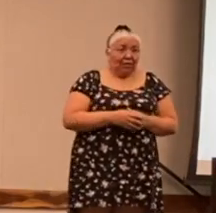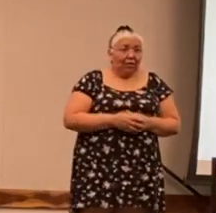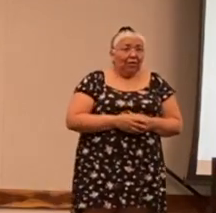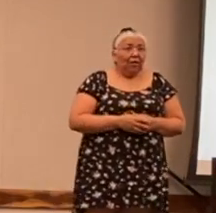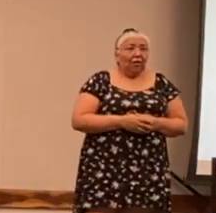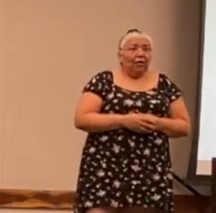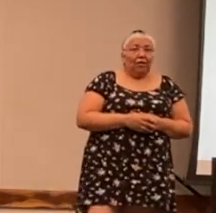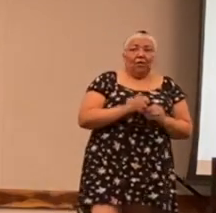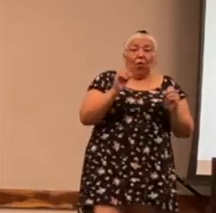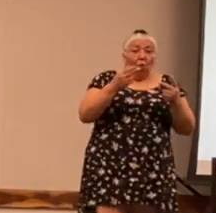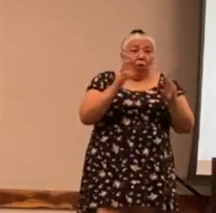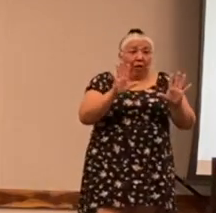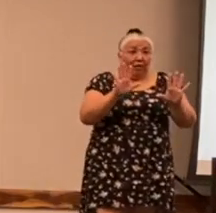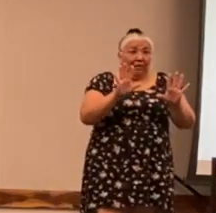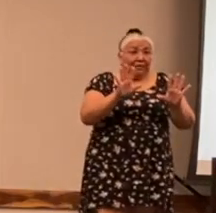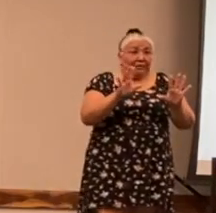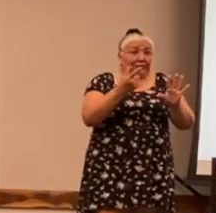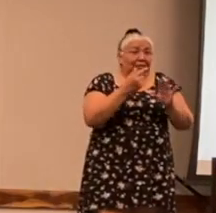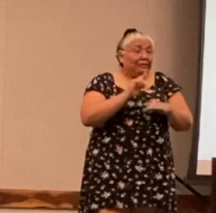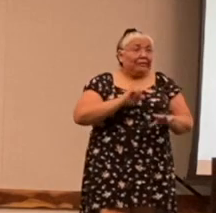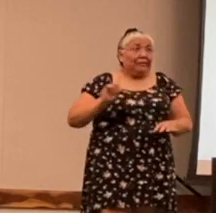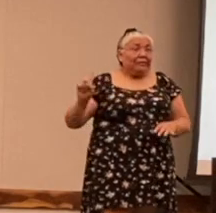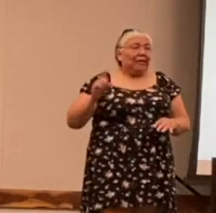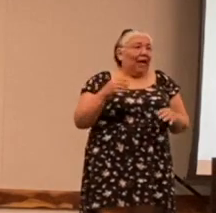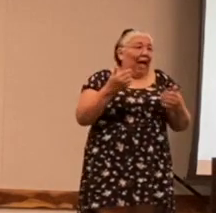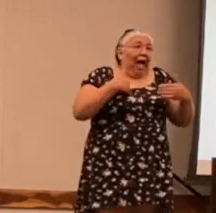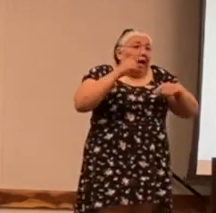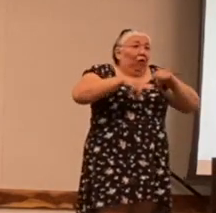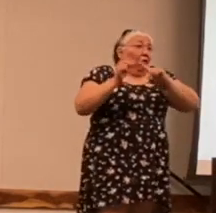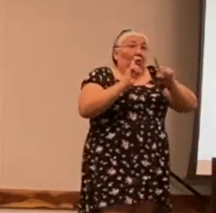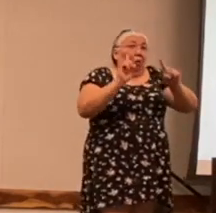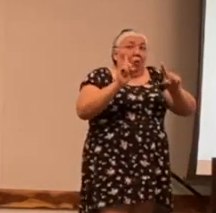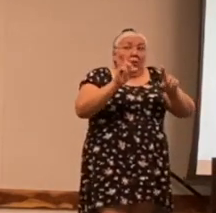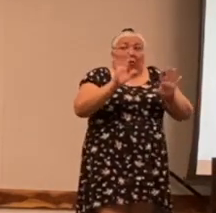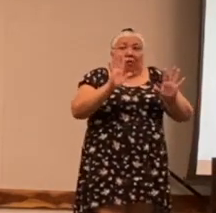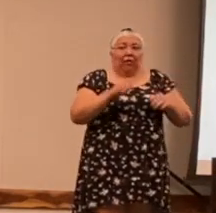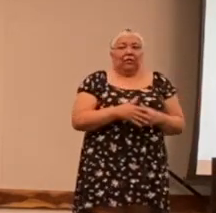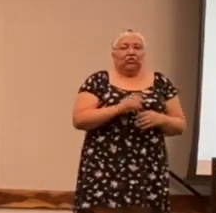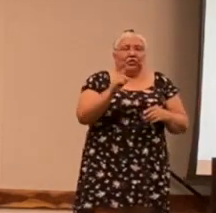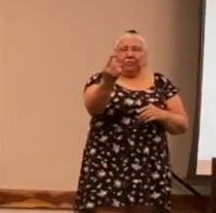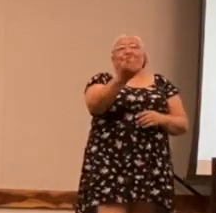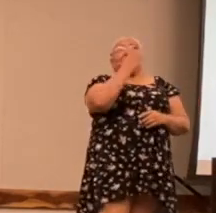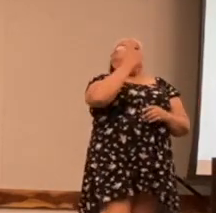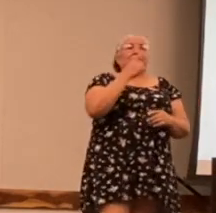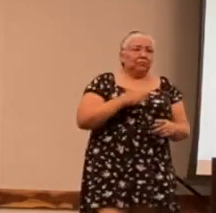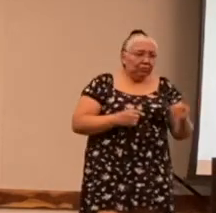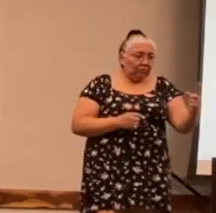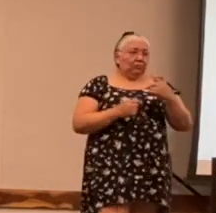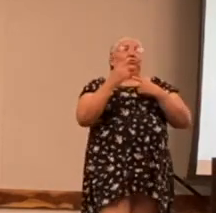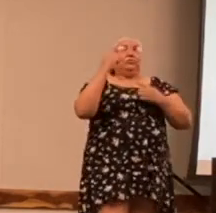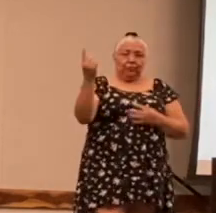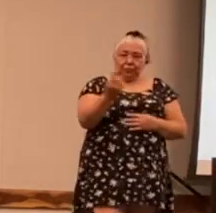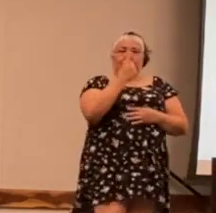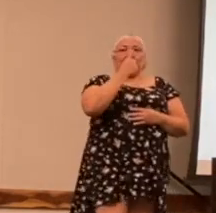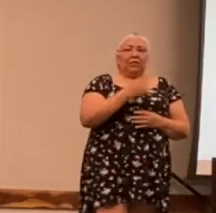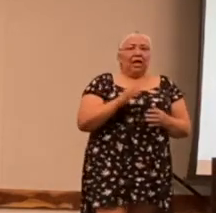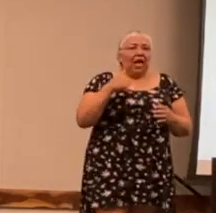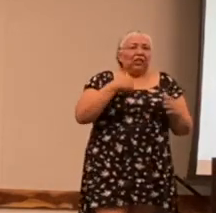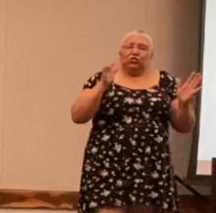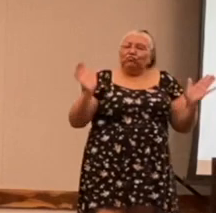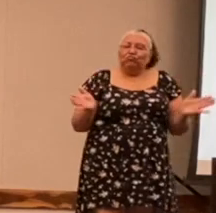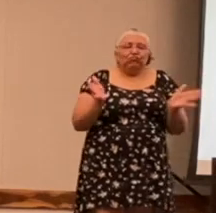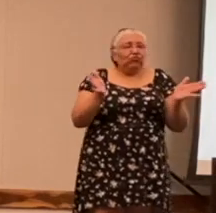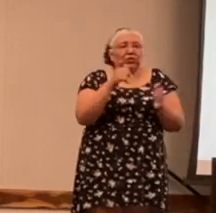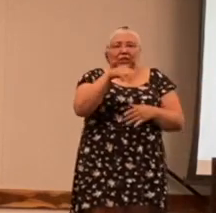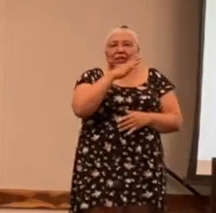like, okay, we're good, right? And you just keep going. But I had nowhere to go. And so they just kept coming. And so she just kept coming. So I just kept encouraging